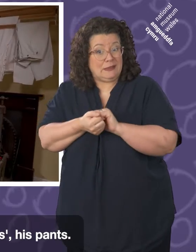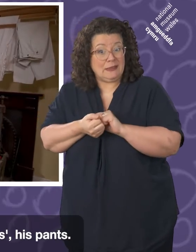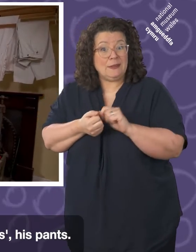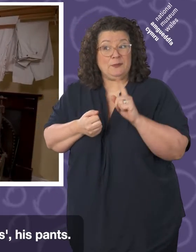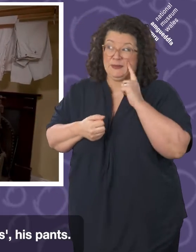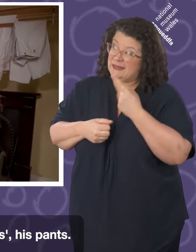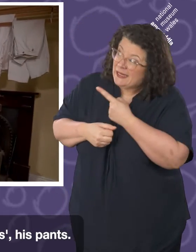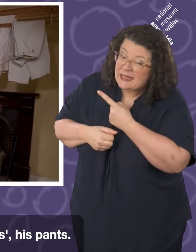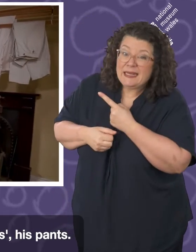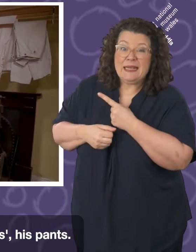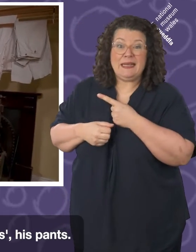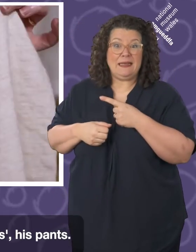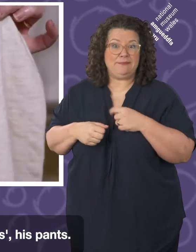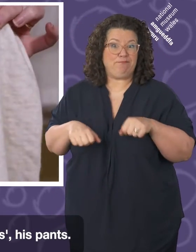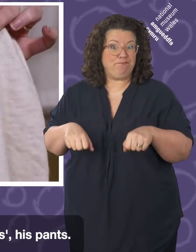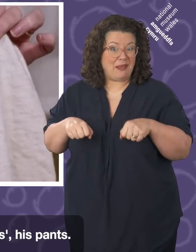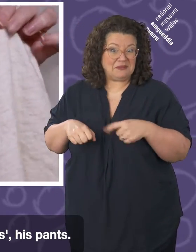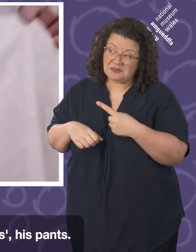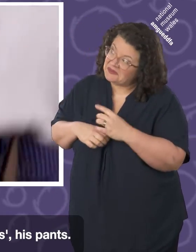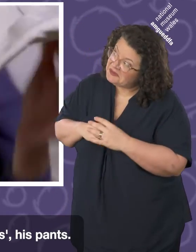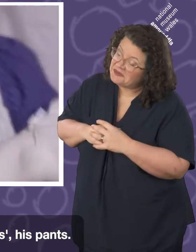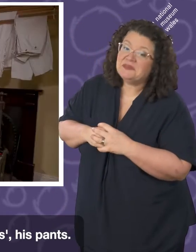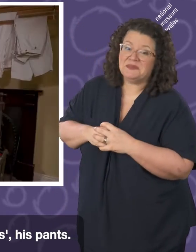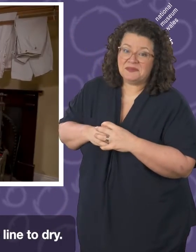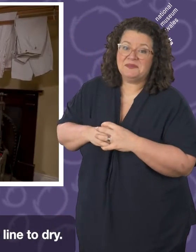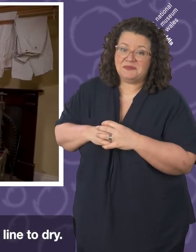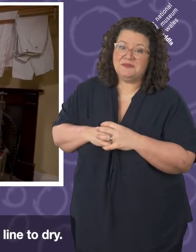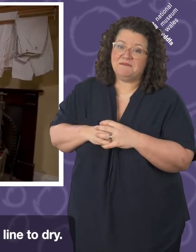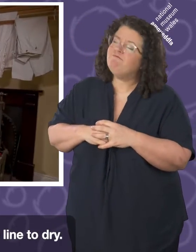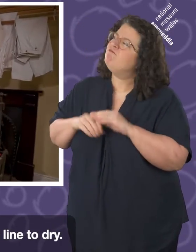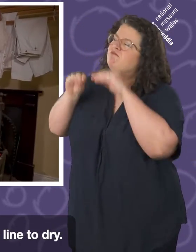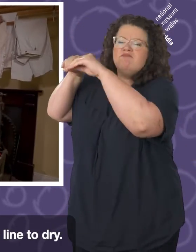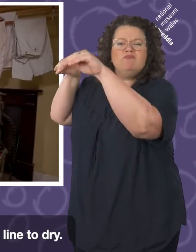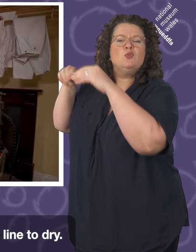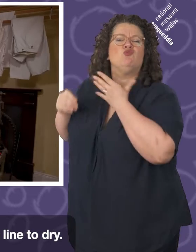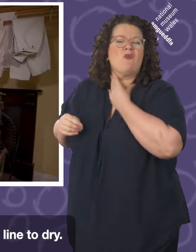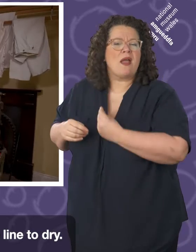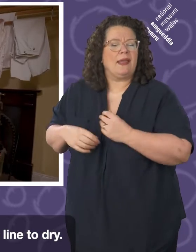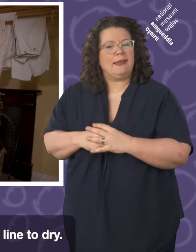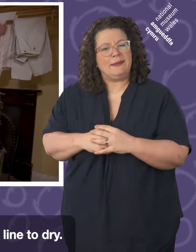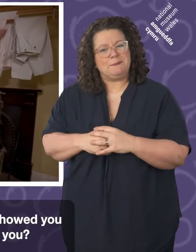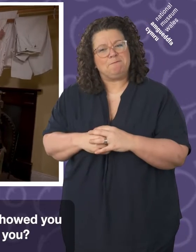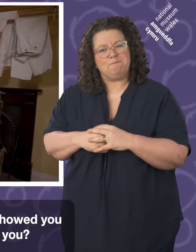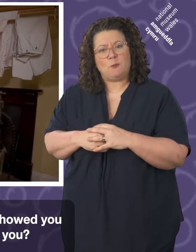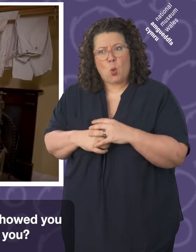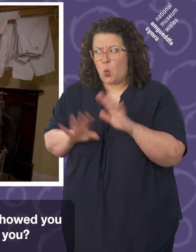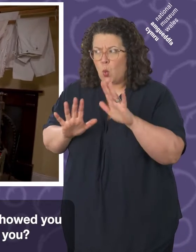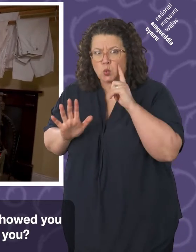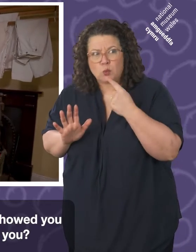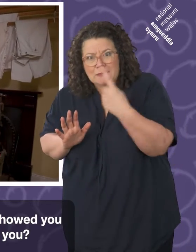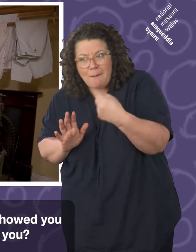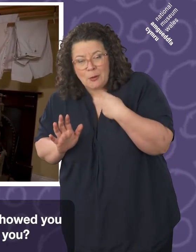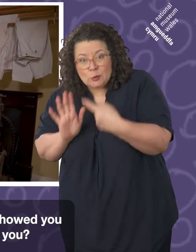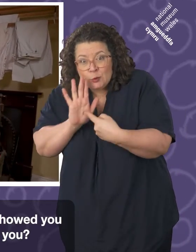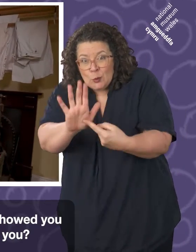here is his trons, his pants, hanging here on the line to dry. Oh, don't tell him